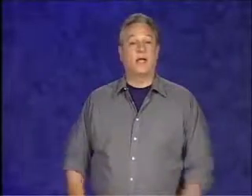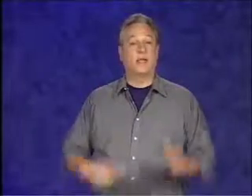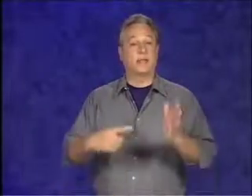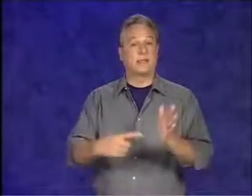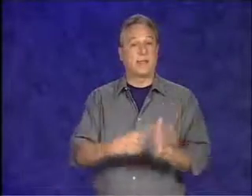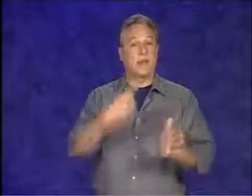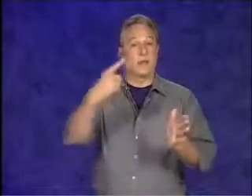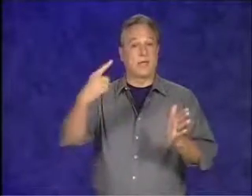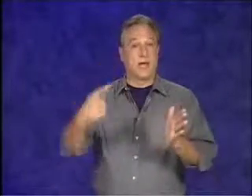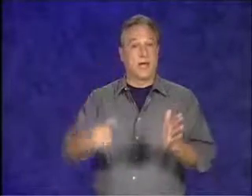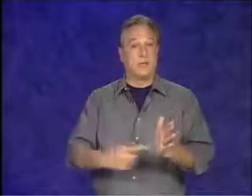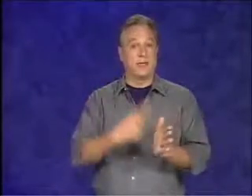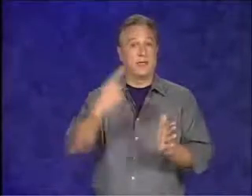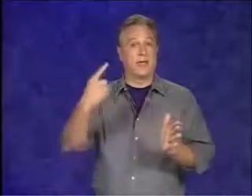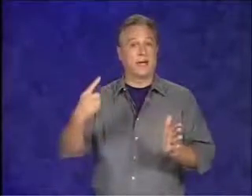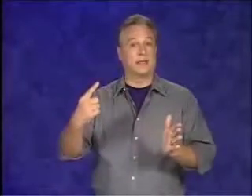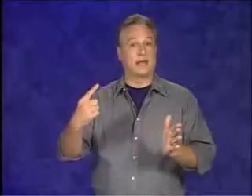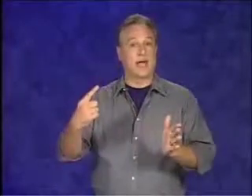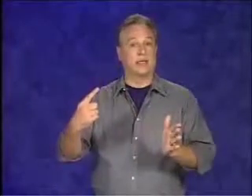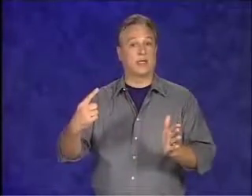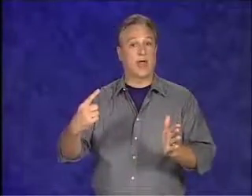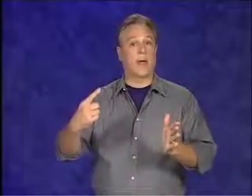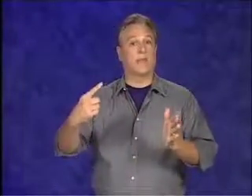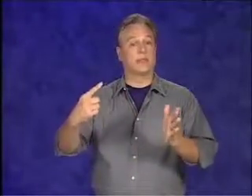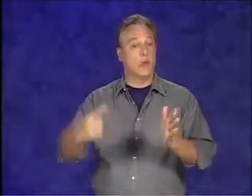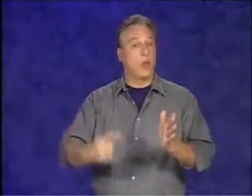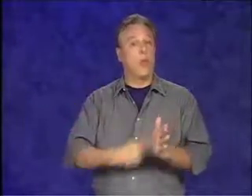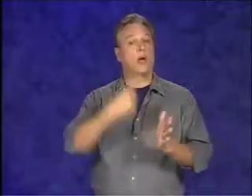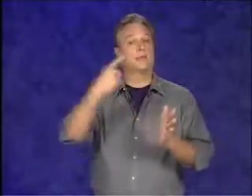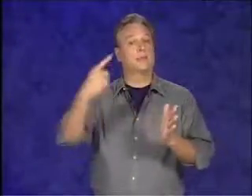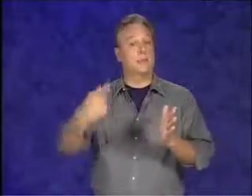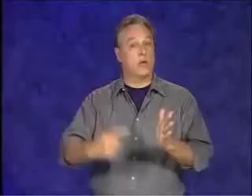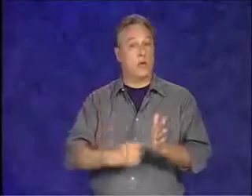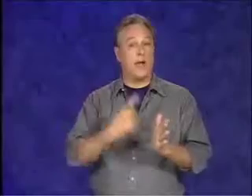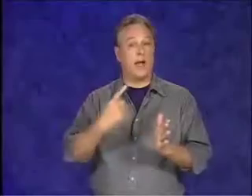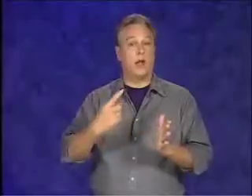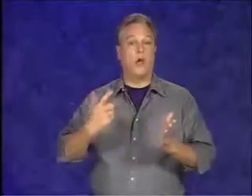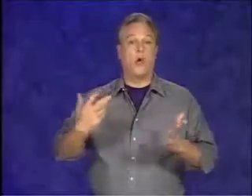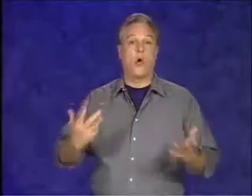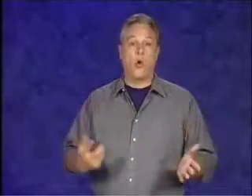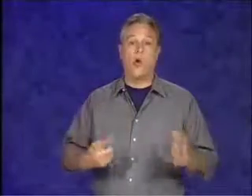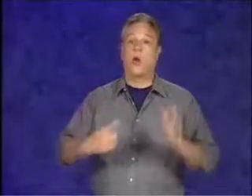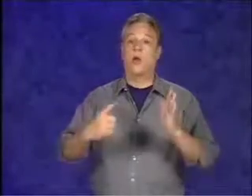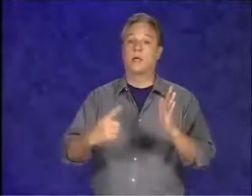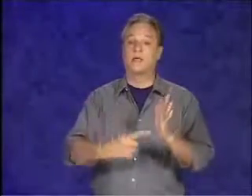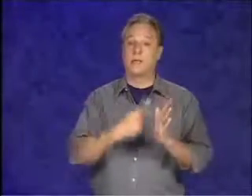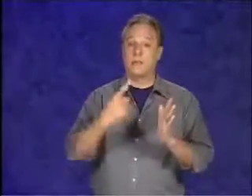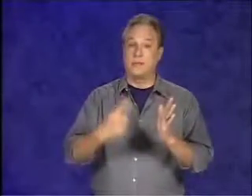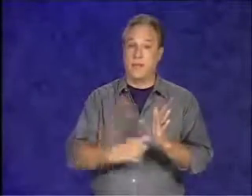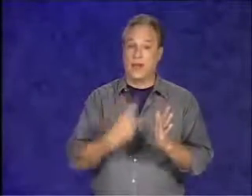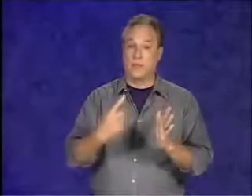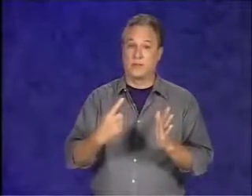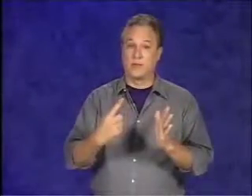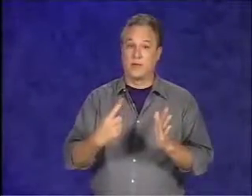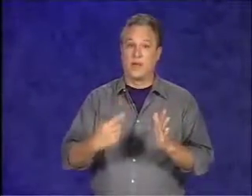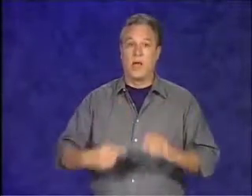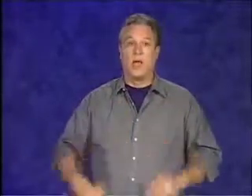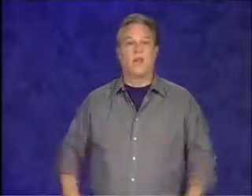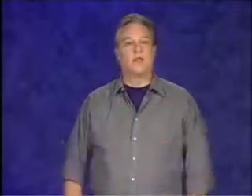it several times indicates the action happens once in a while or sometimes. This